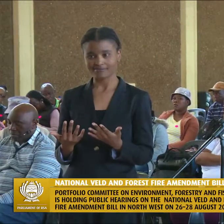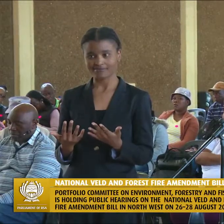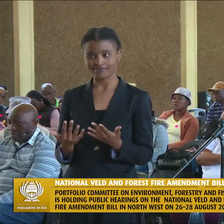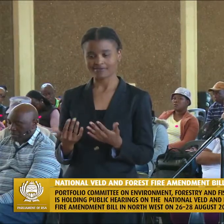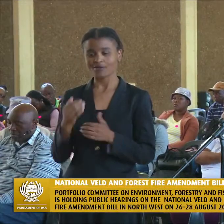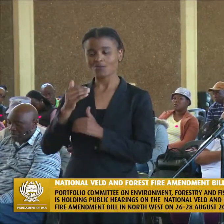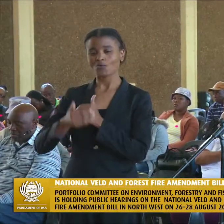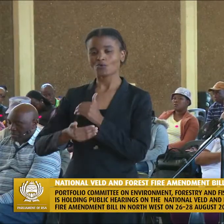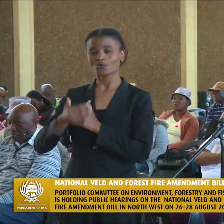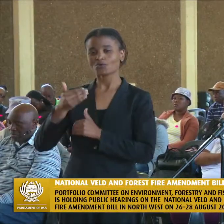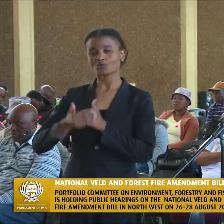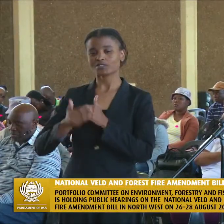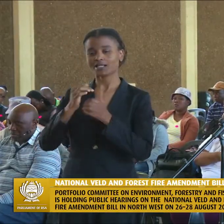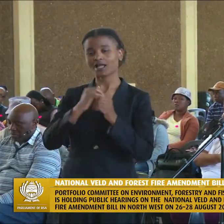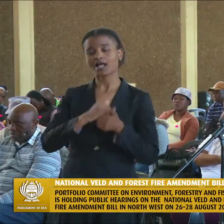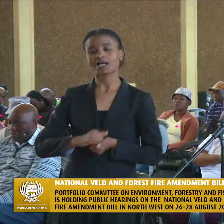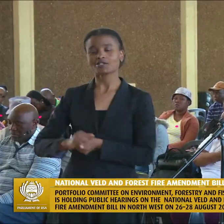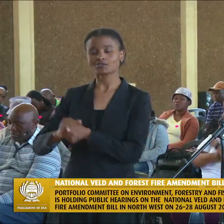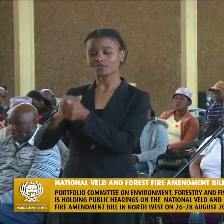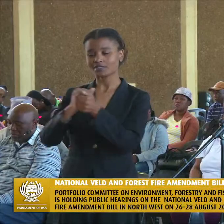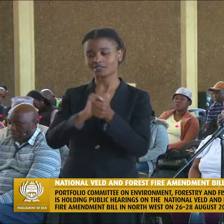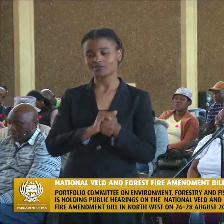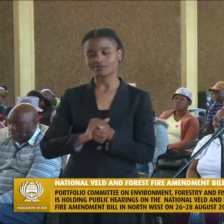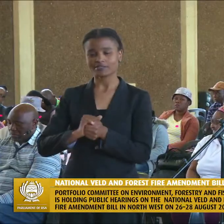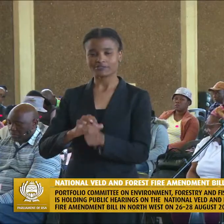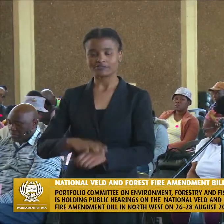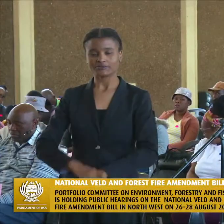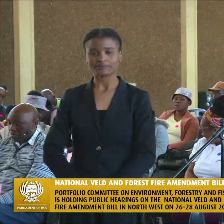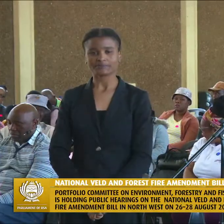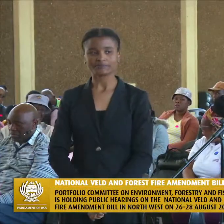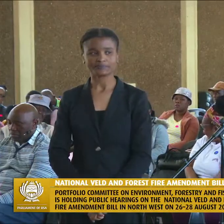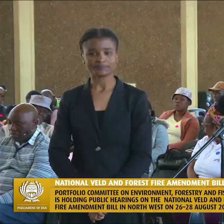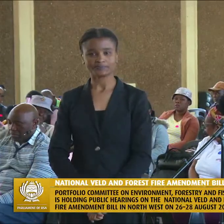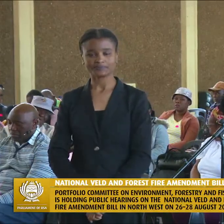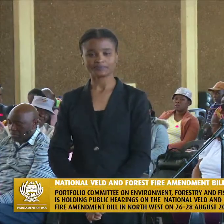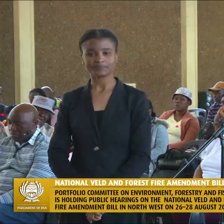protection and association protection association